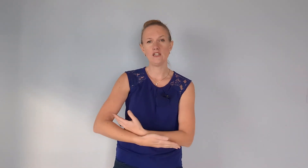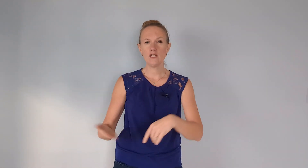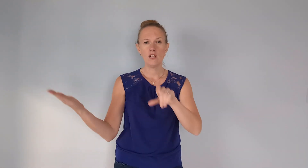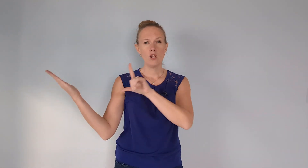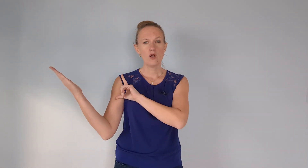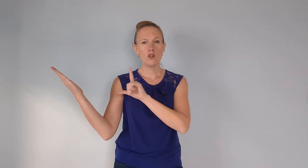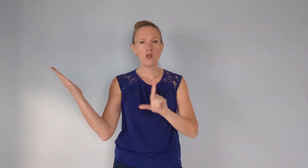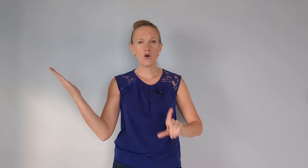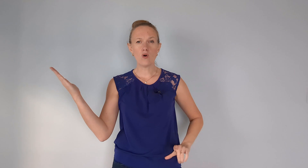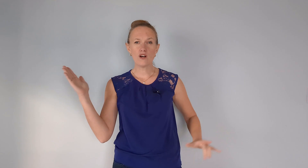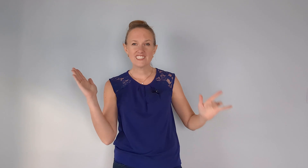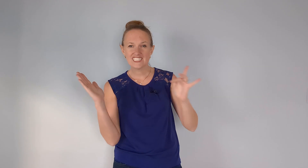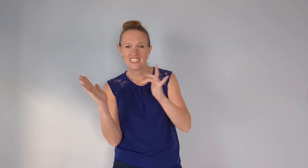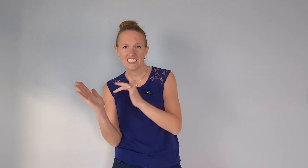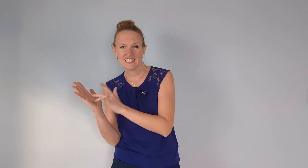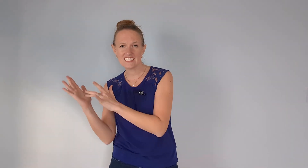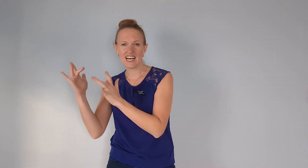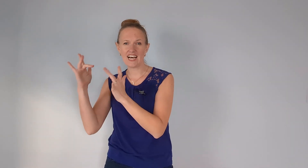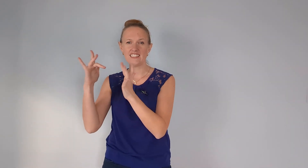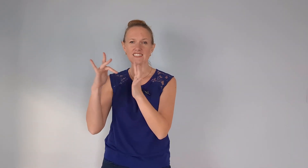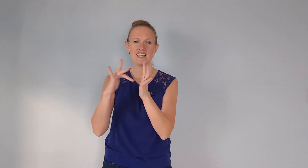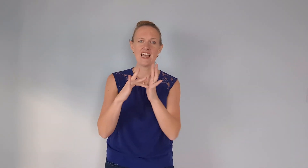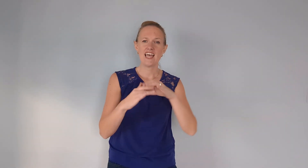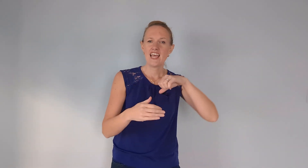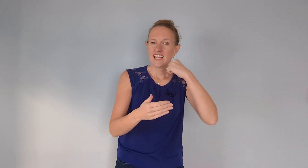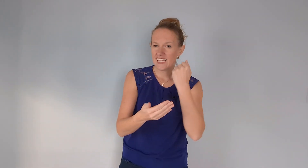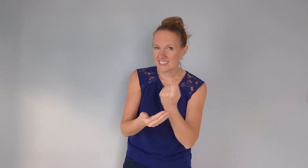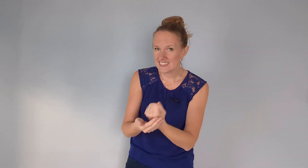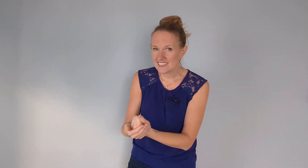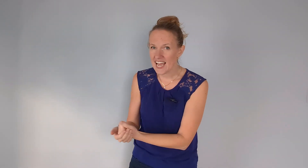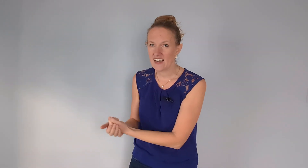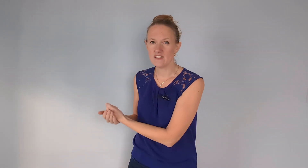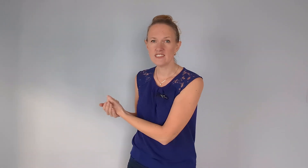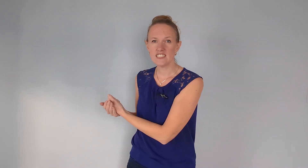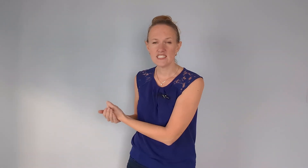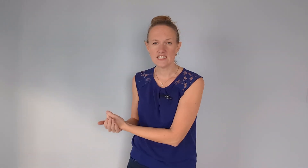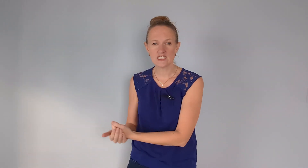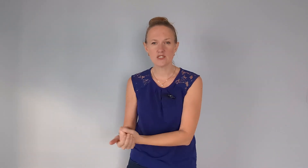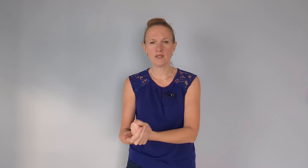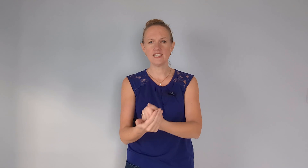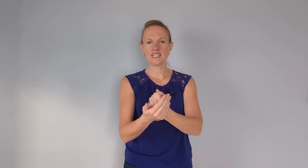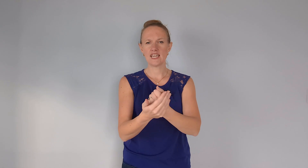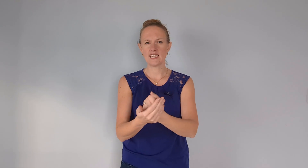little Lord Jesus lays down his sweet